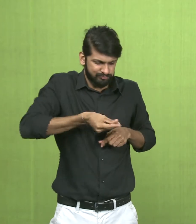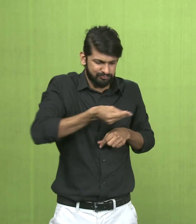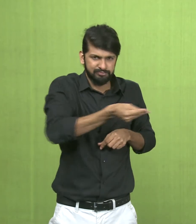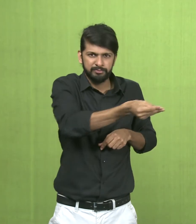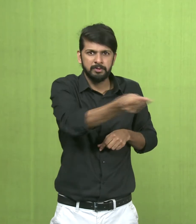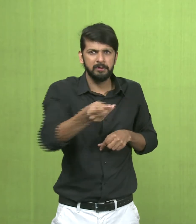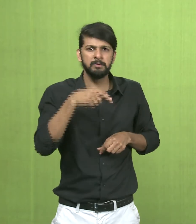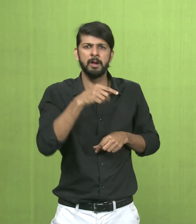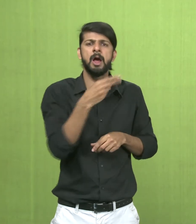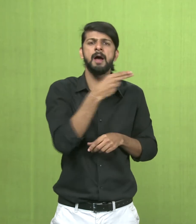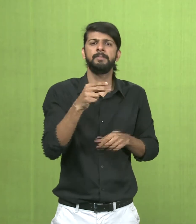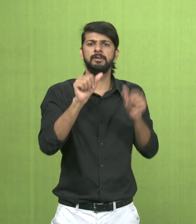Aripana.